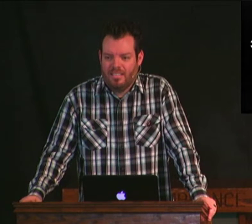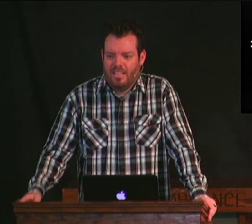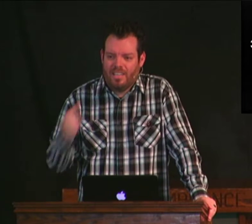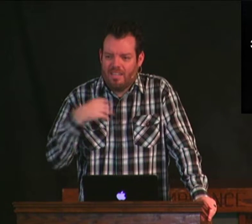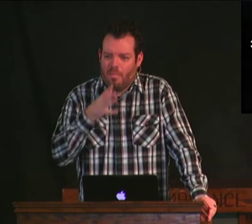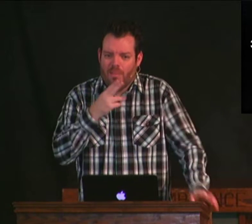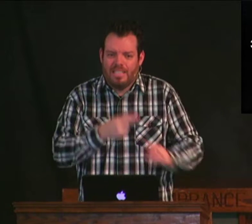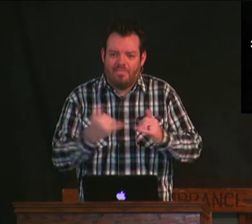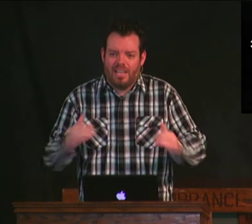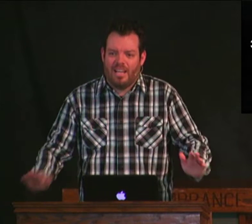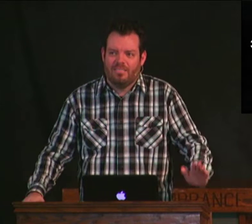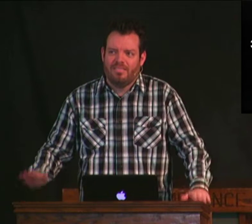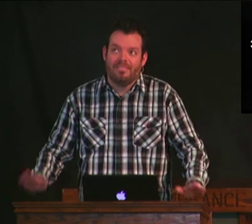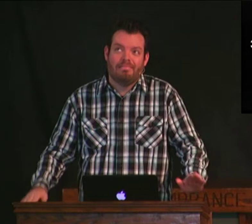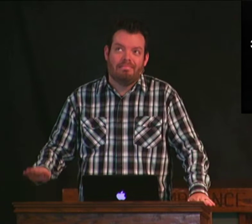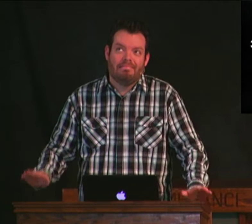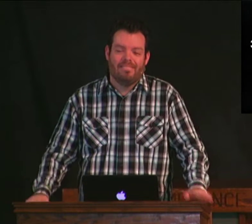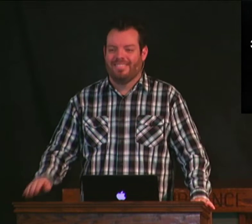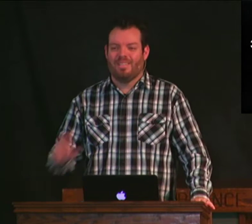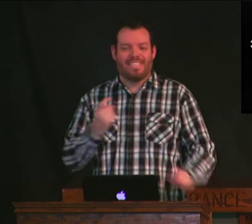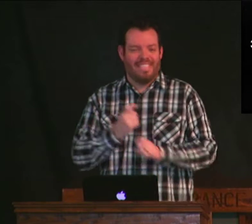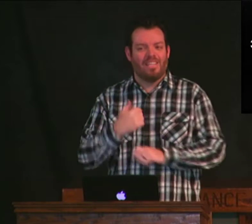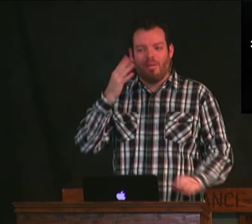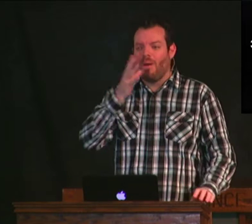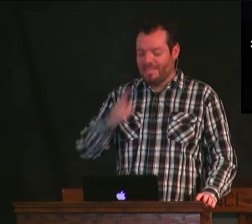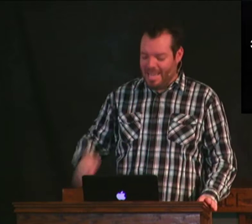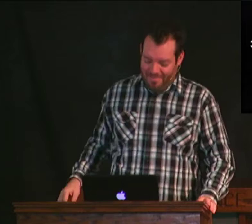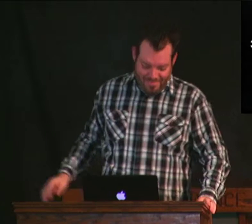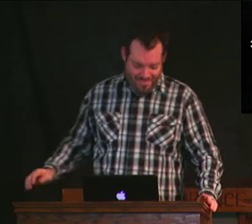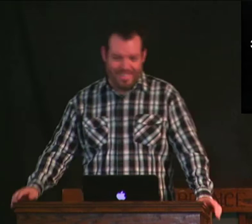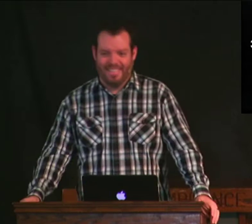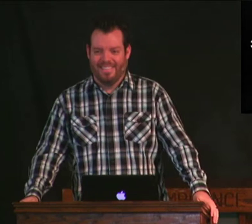I forget my mom's name right now. No, I'm just kidding, I know my mom's name.